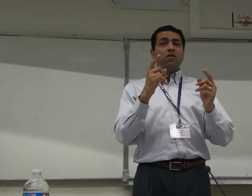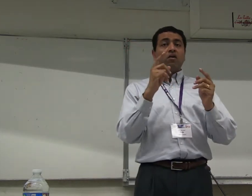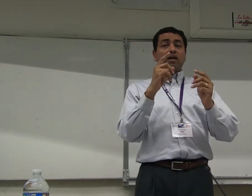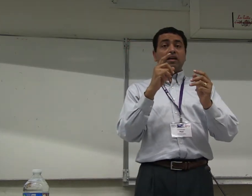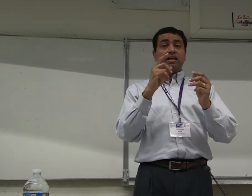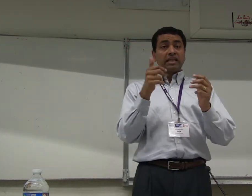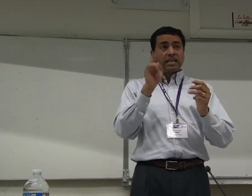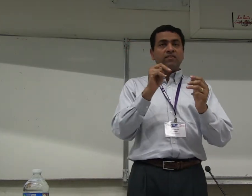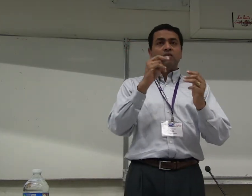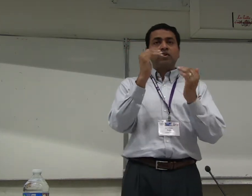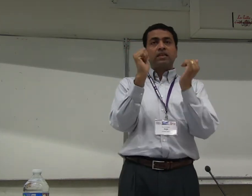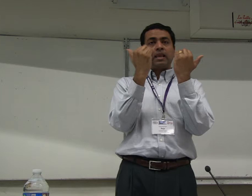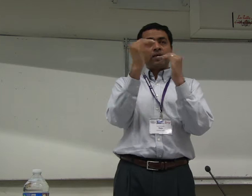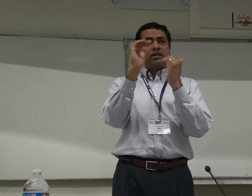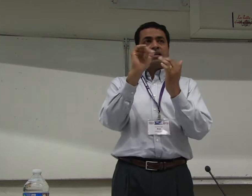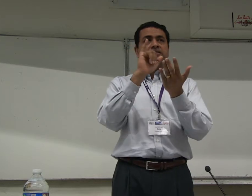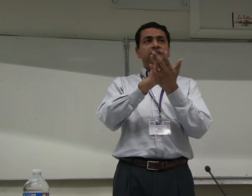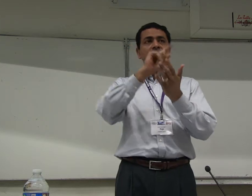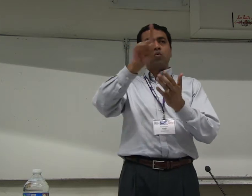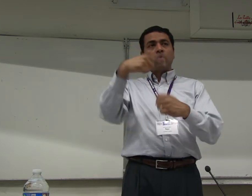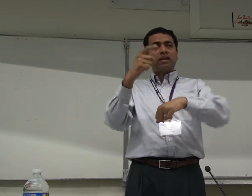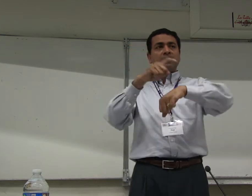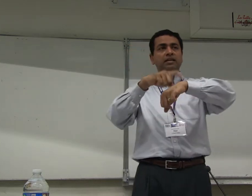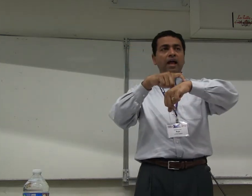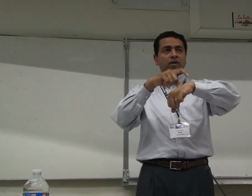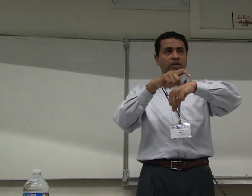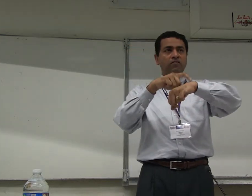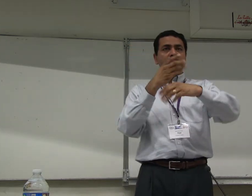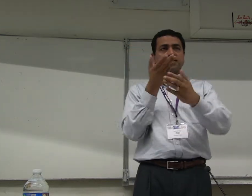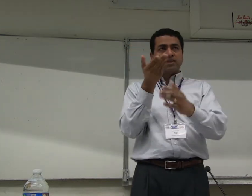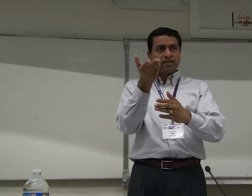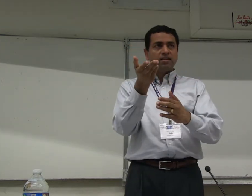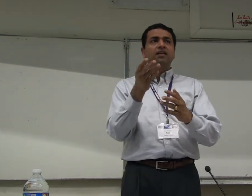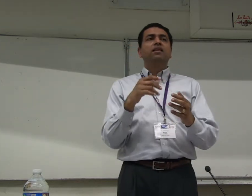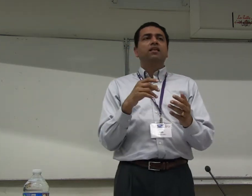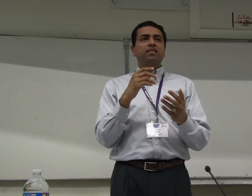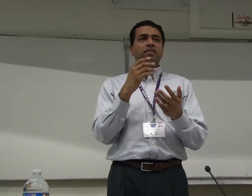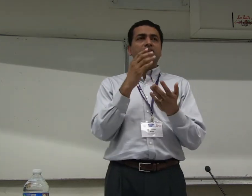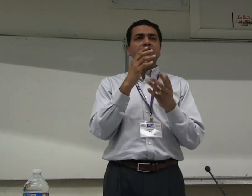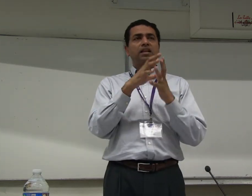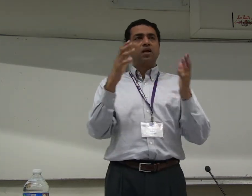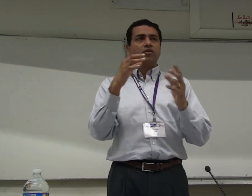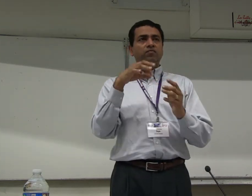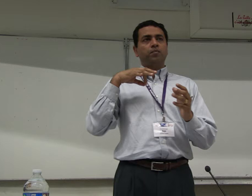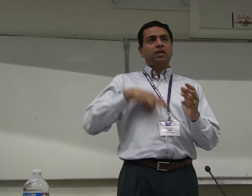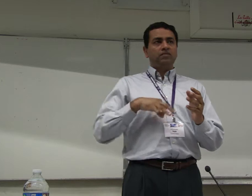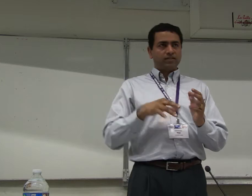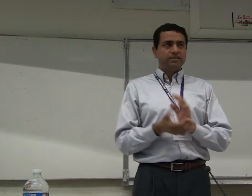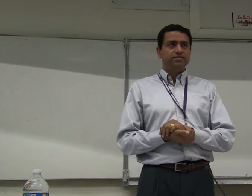then creates the vibration. So even with limits in timing, there is still a